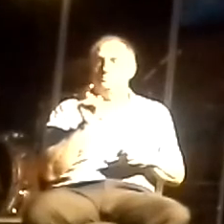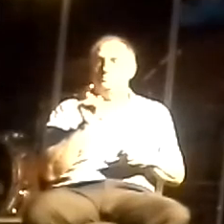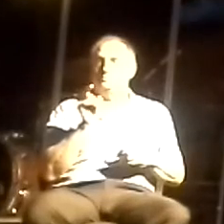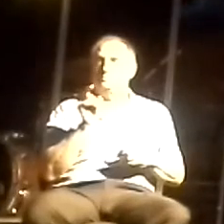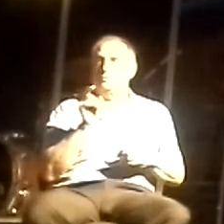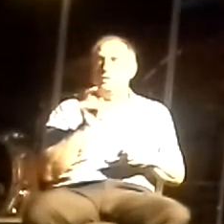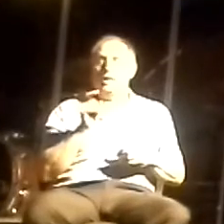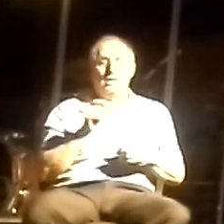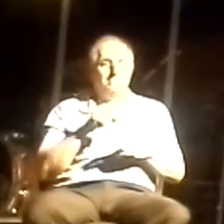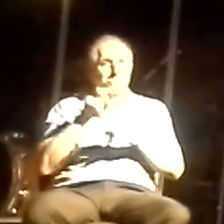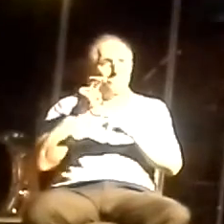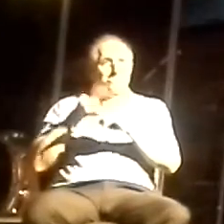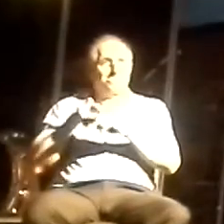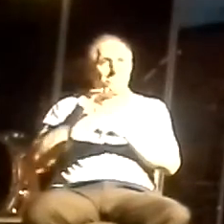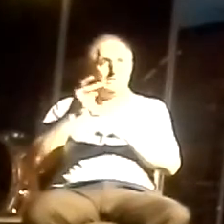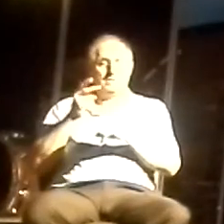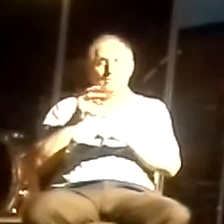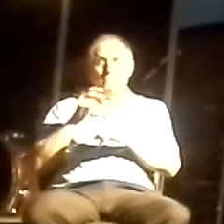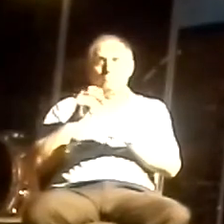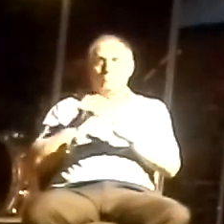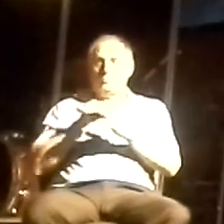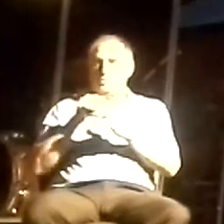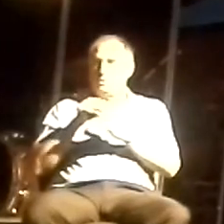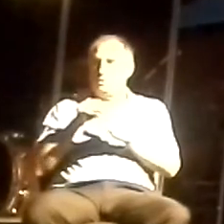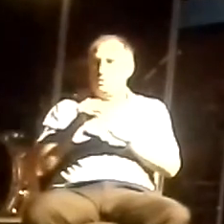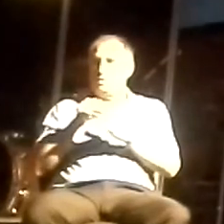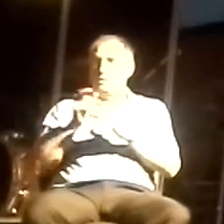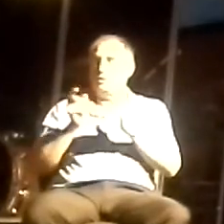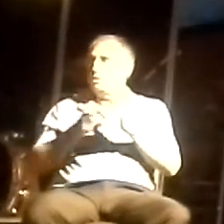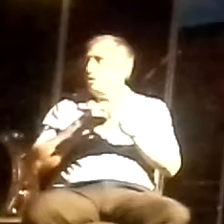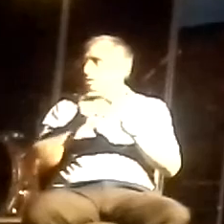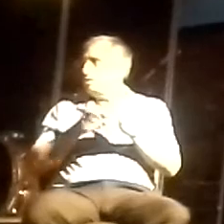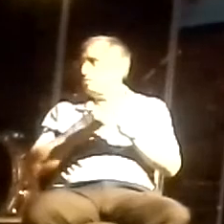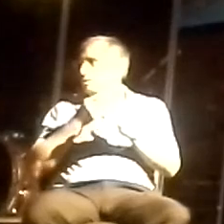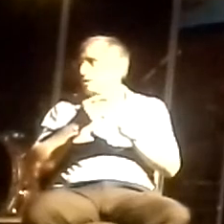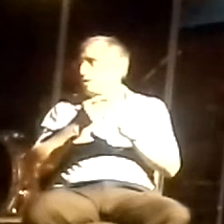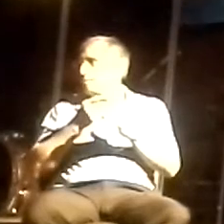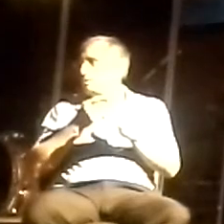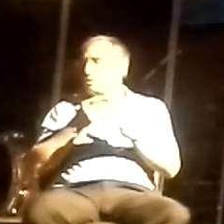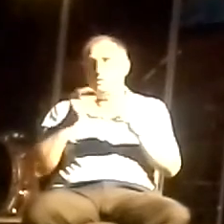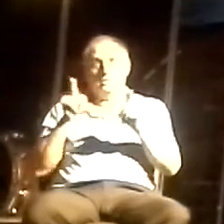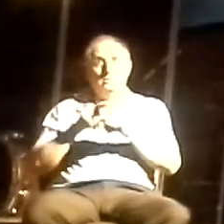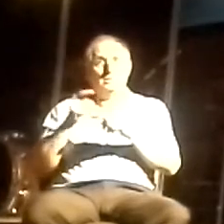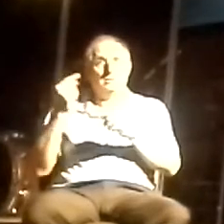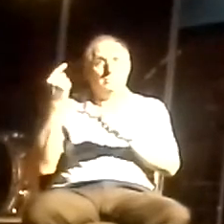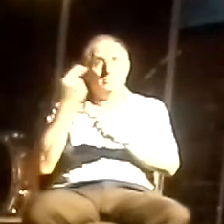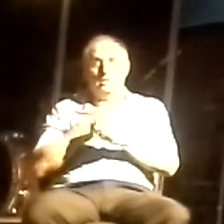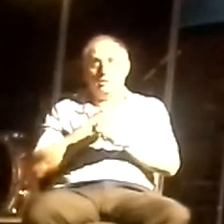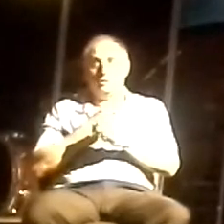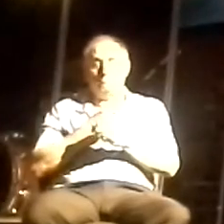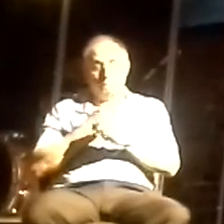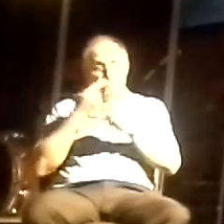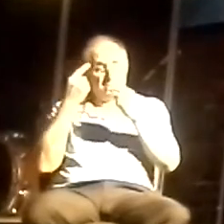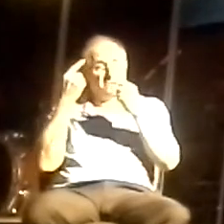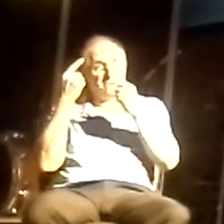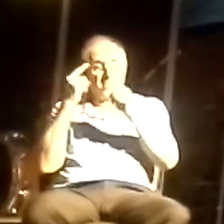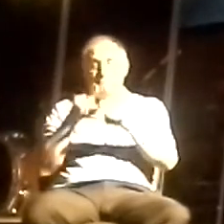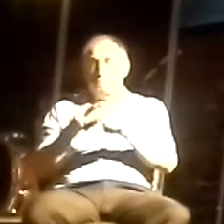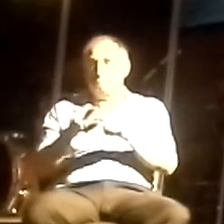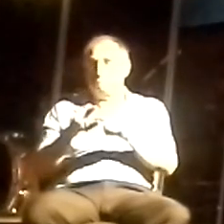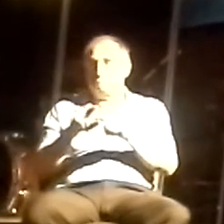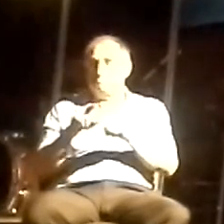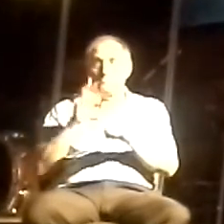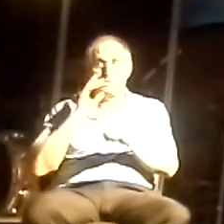with. I've been in this chair in my life several times. Sometimes, many times in the same day. Can I get a mm-hmm from anybody?